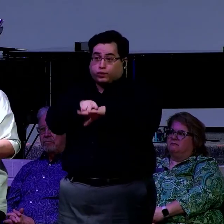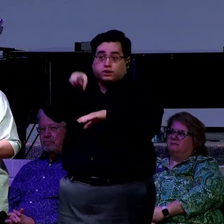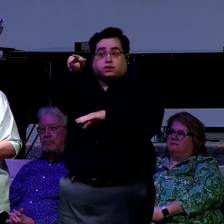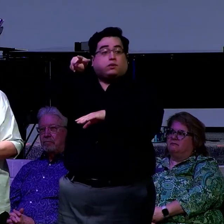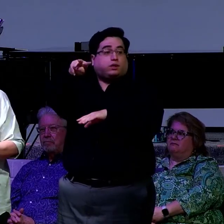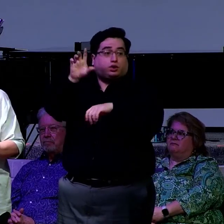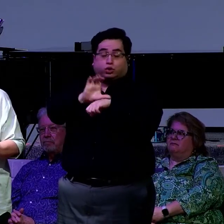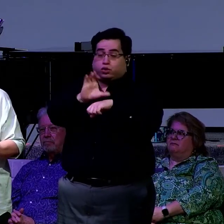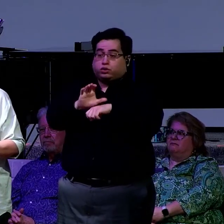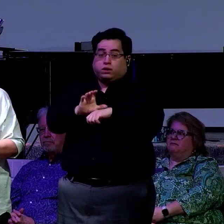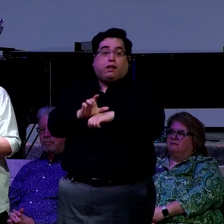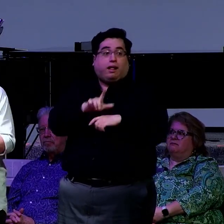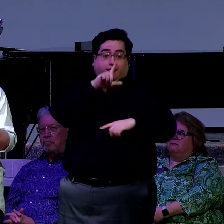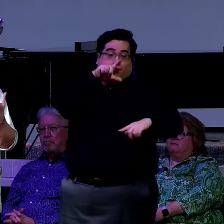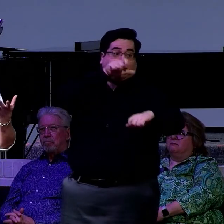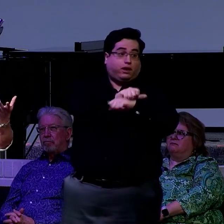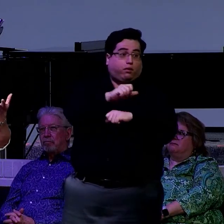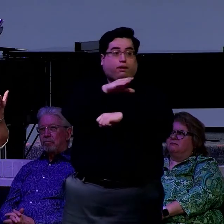and figuratively.